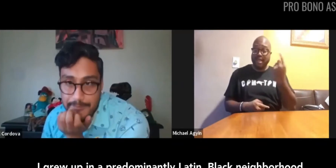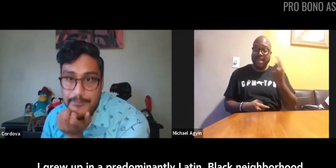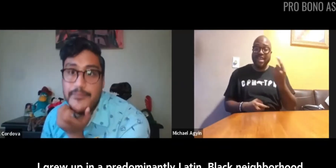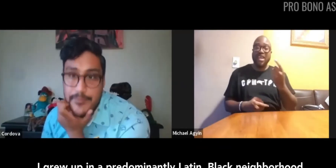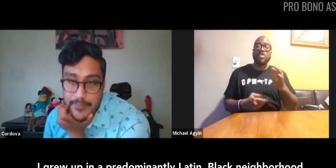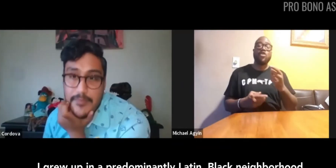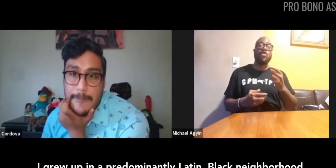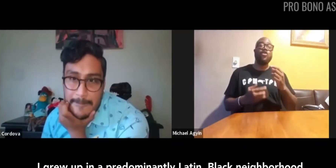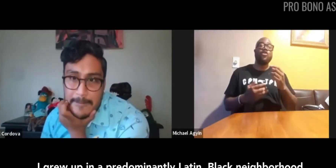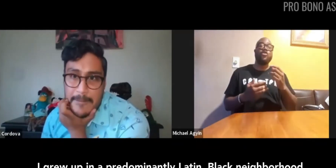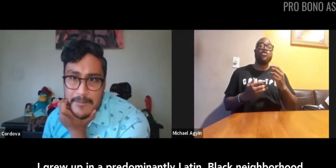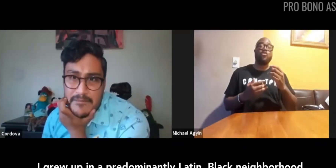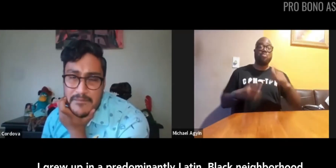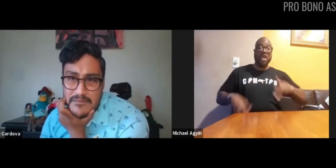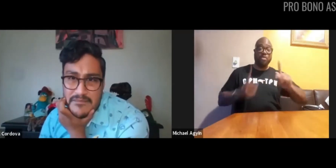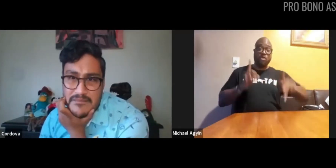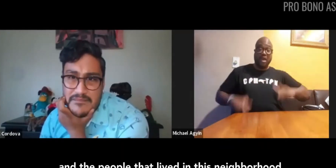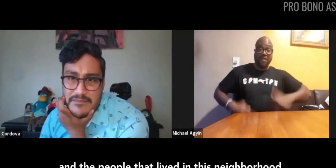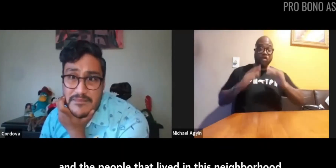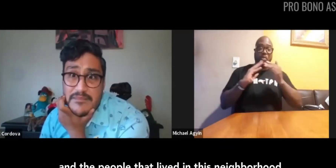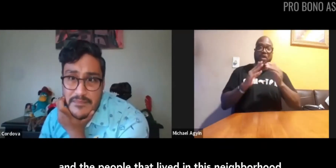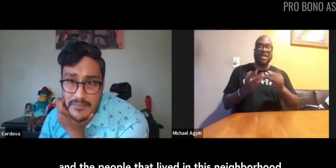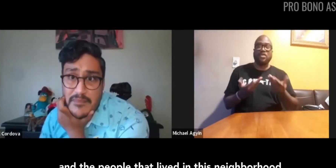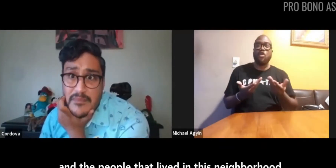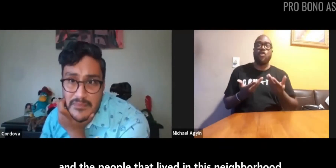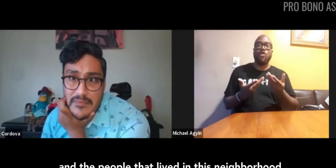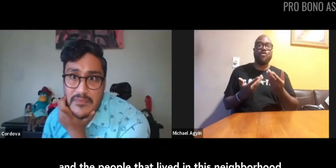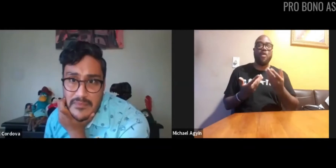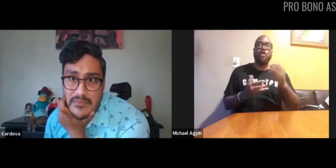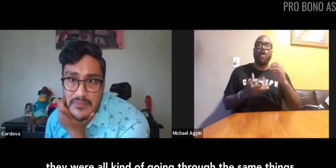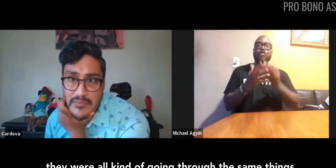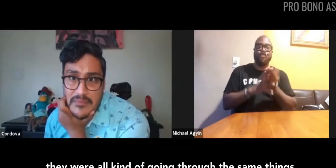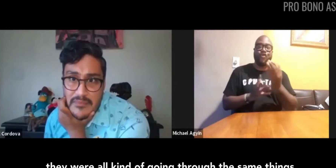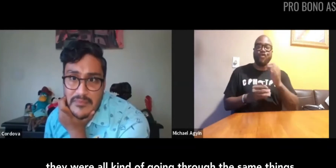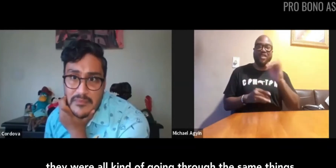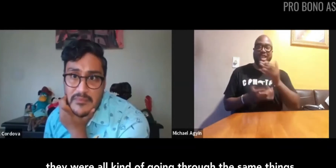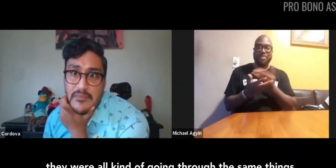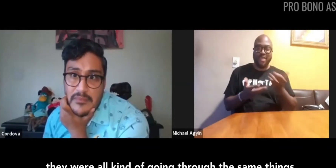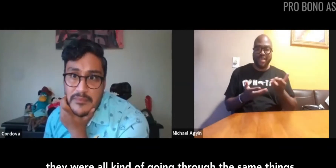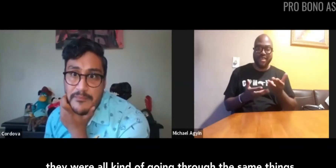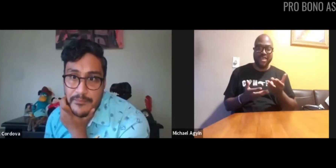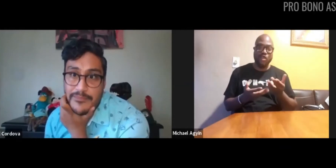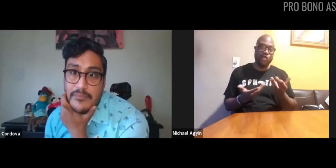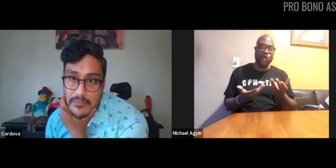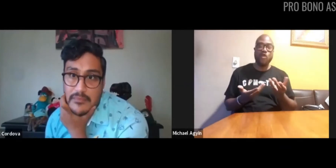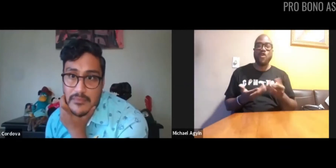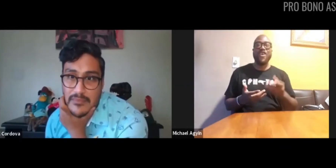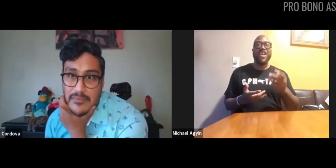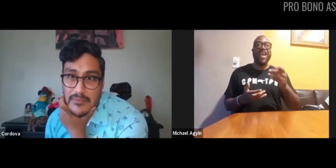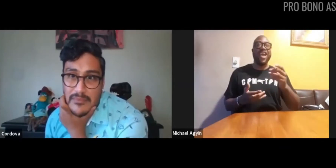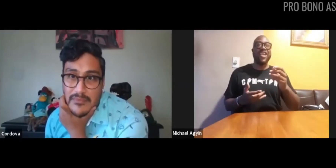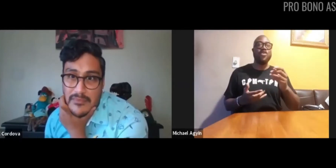Latin black neighborhood, and the people that lived in this neighborhood, they were all kind of going through the same things.